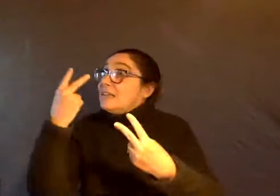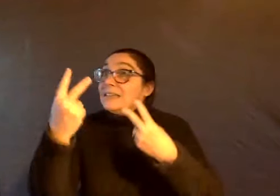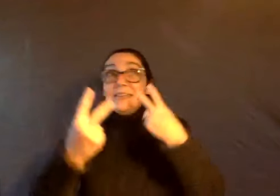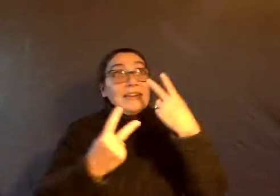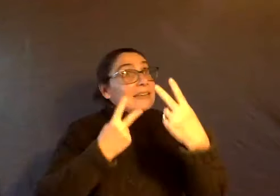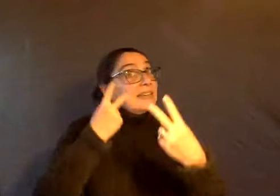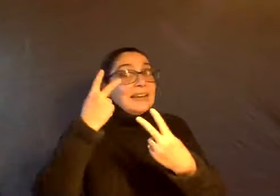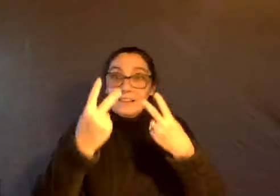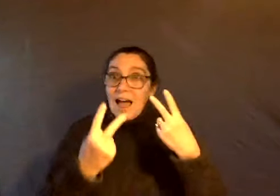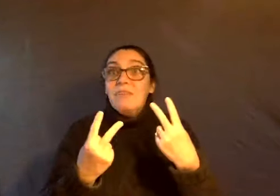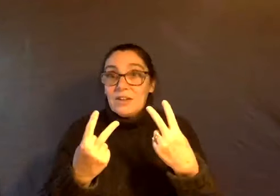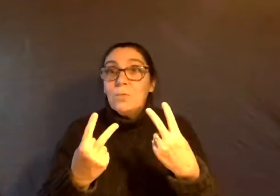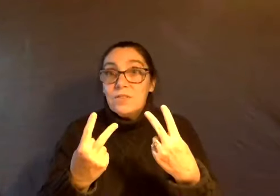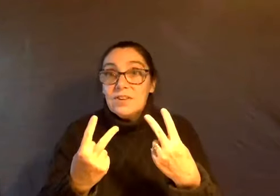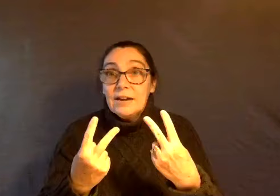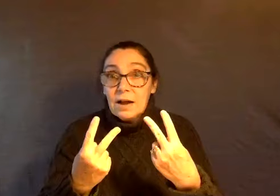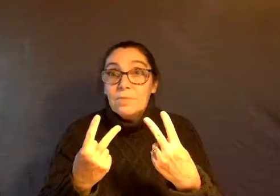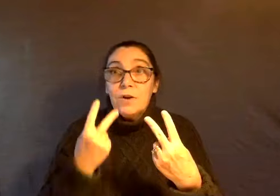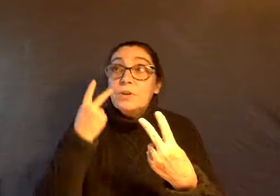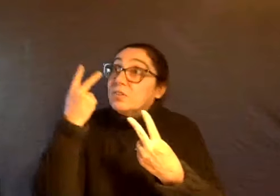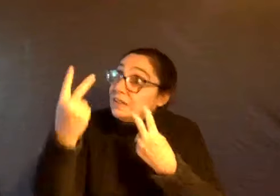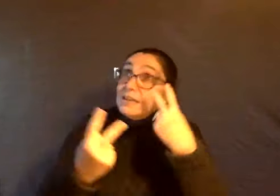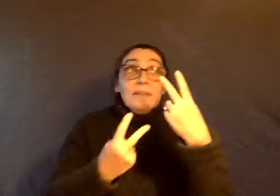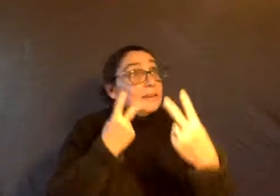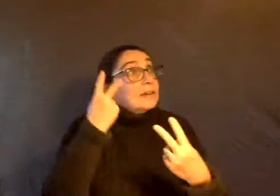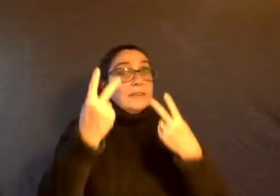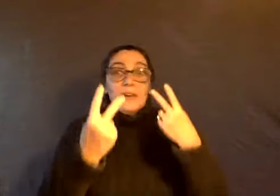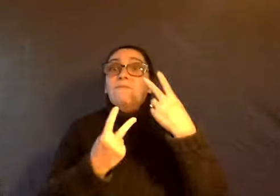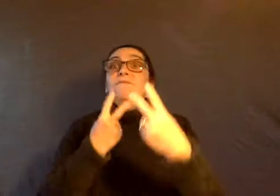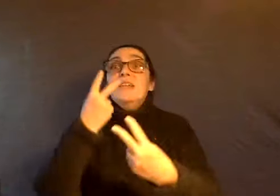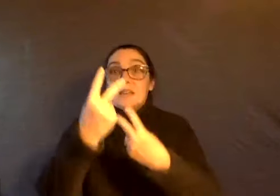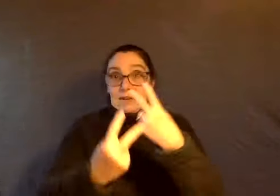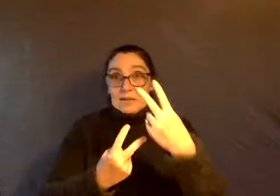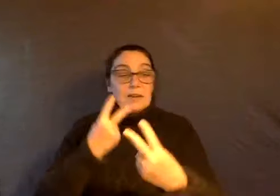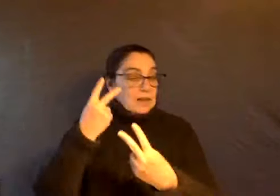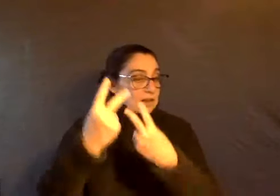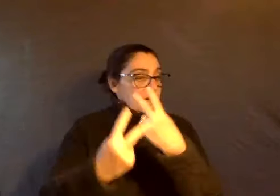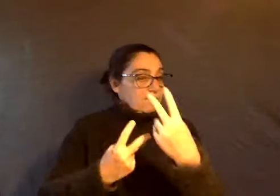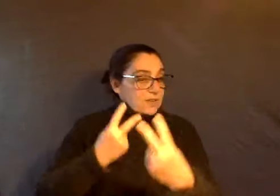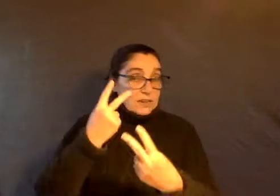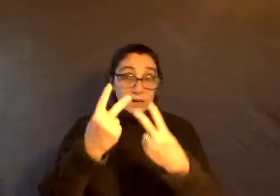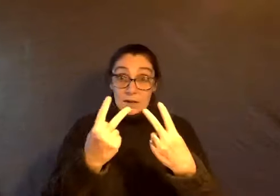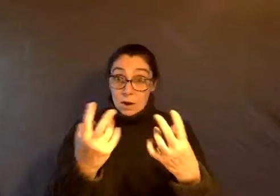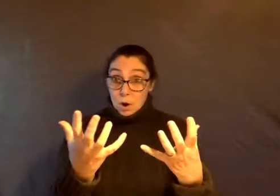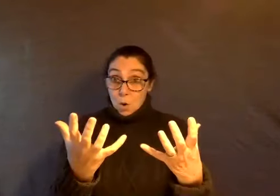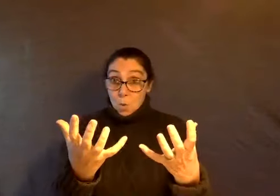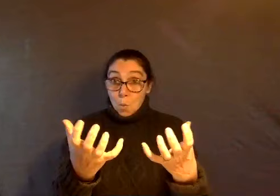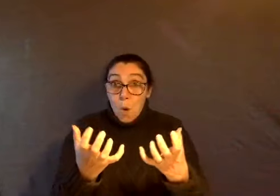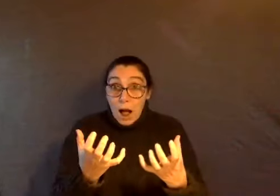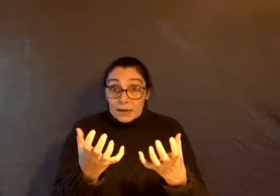seeing, seeing, seeing a lot. That's where the sign comes from. You're seeing, seeing, seeing. Visit. Visit.